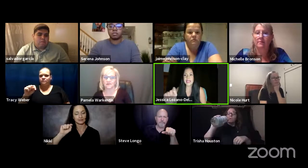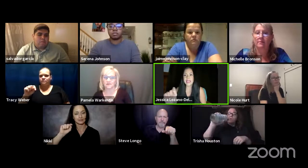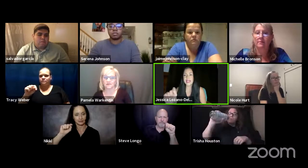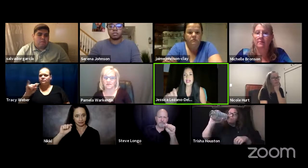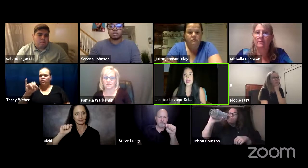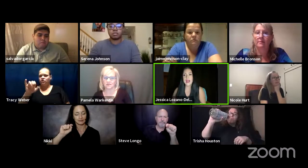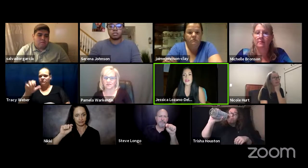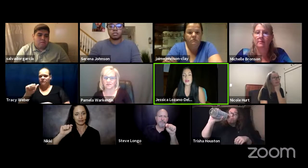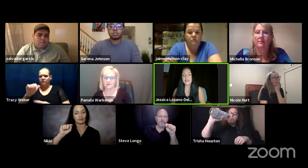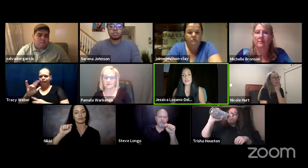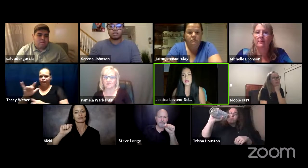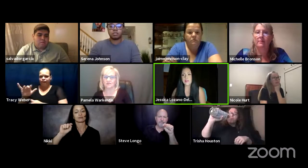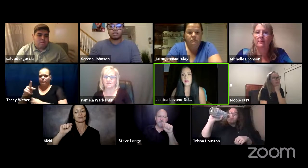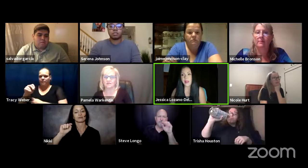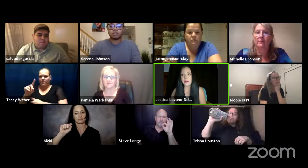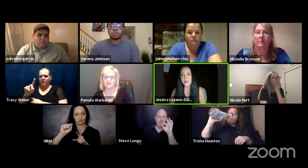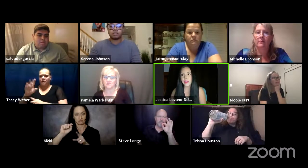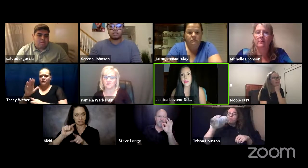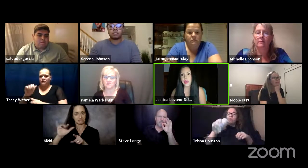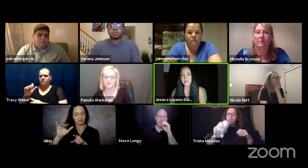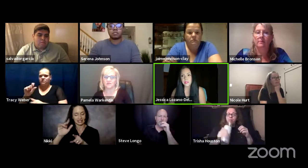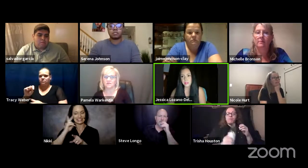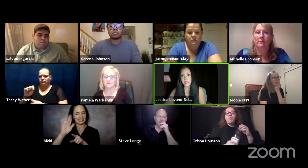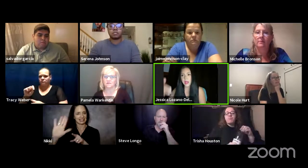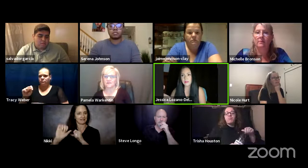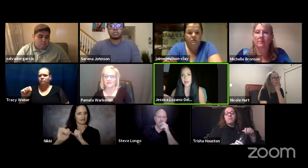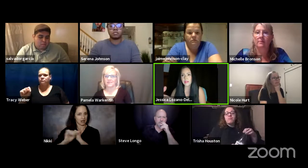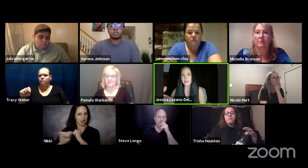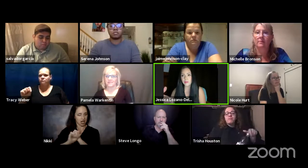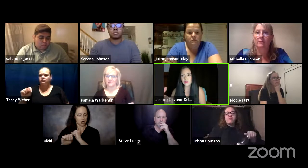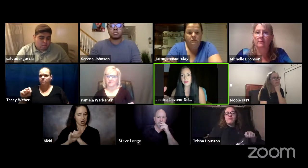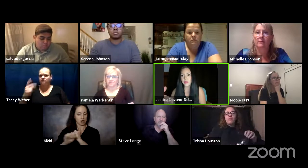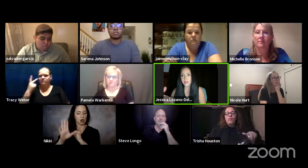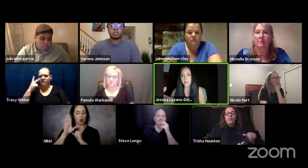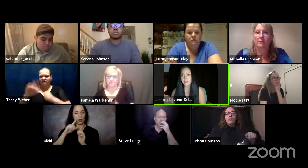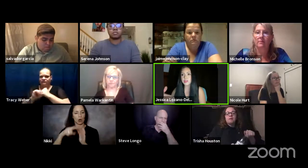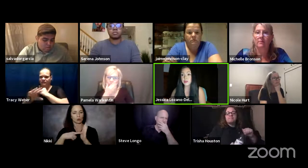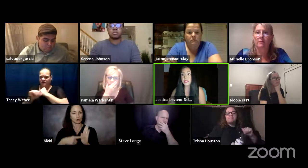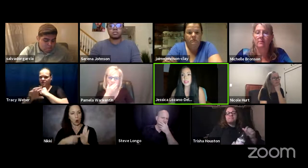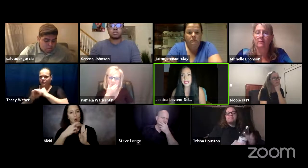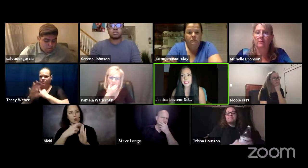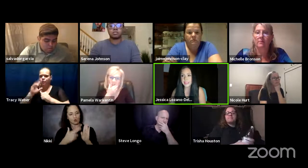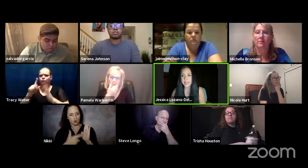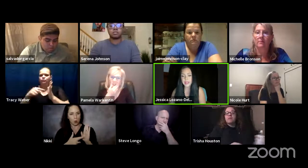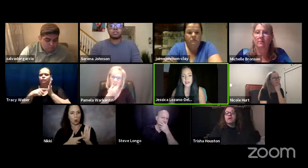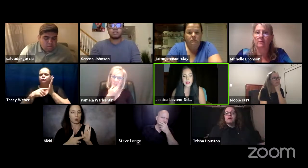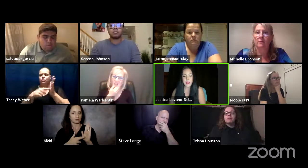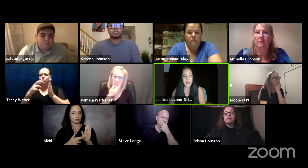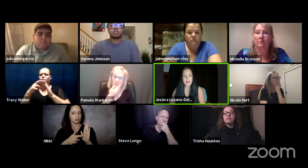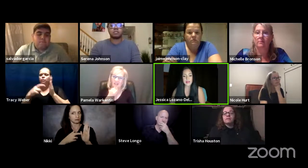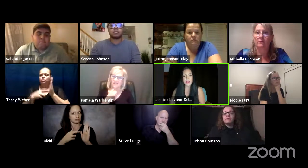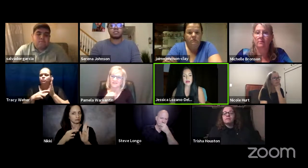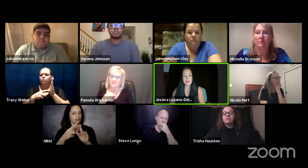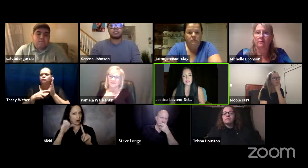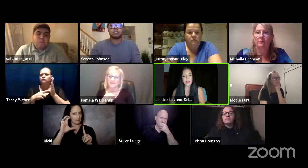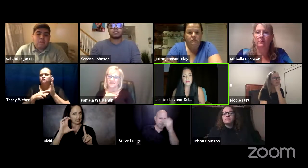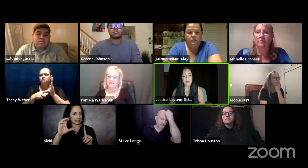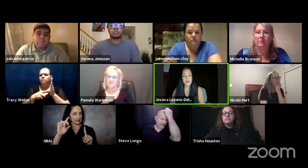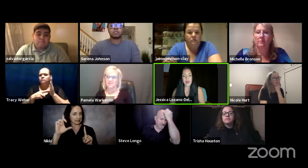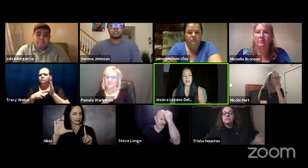VISALIAS PODCAST, and you can see the flyer there that outlines the rules and regulations through CDC. And they also recommend that you